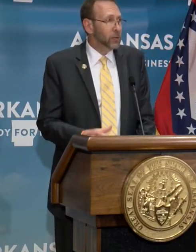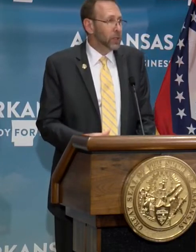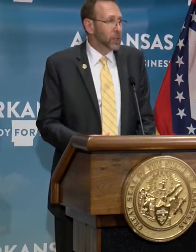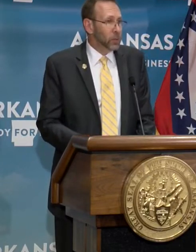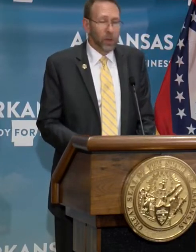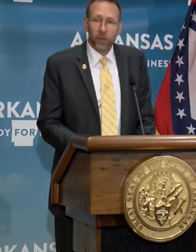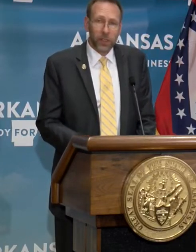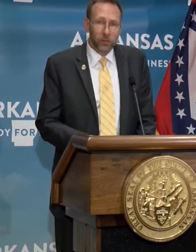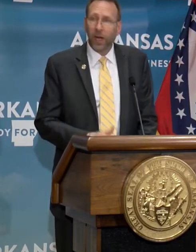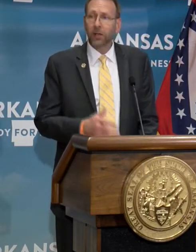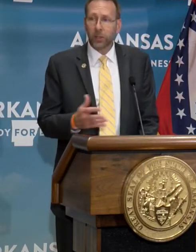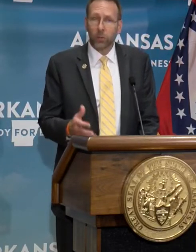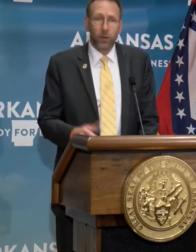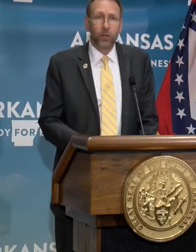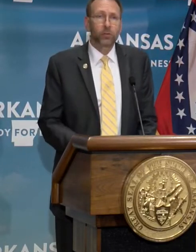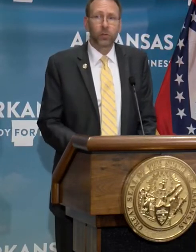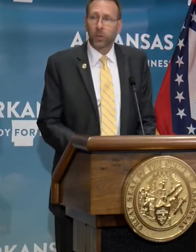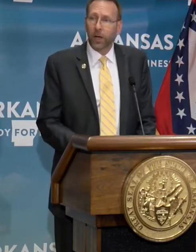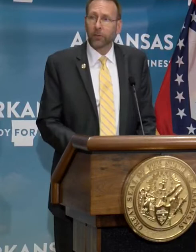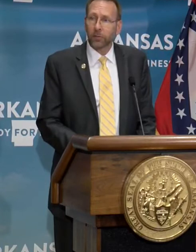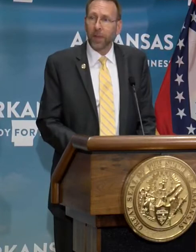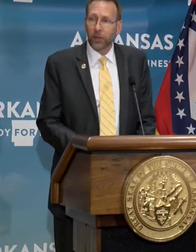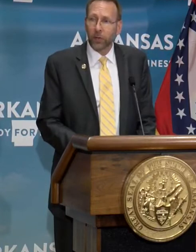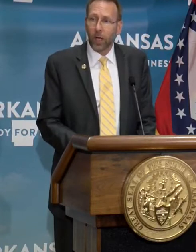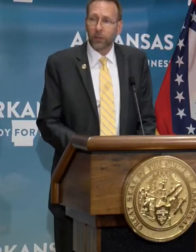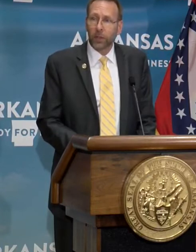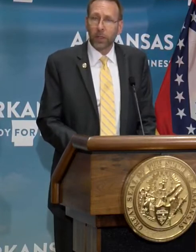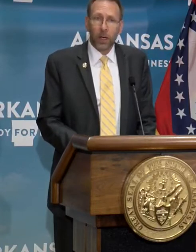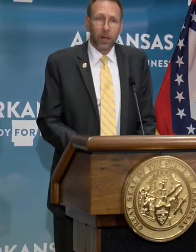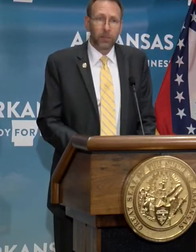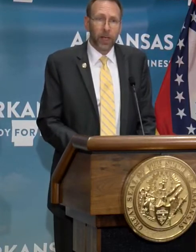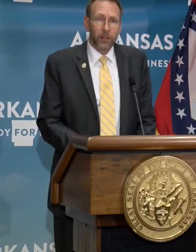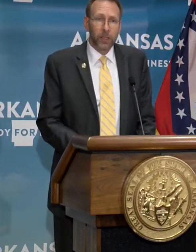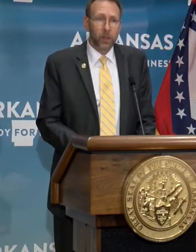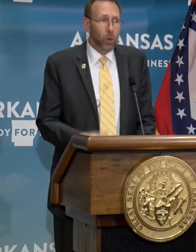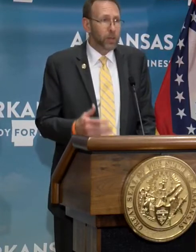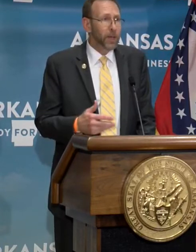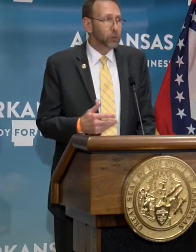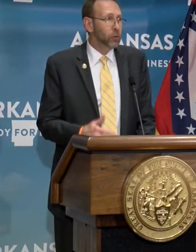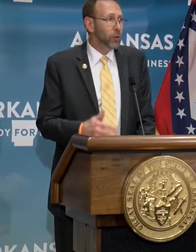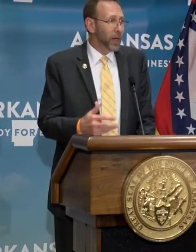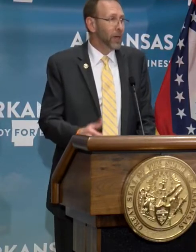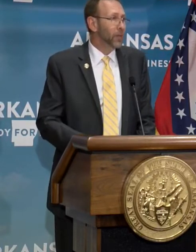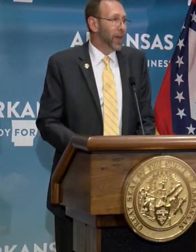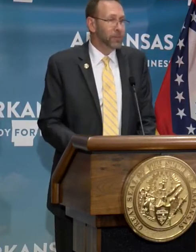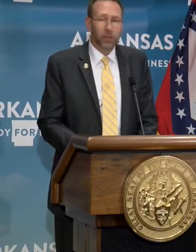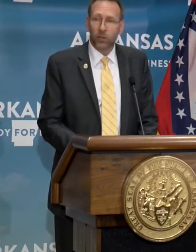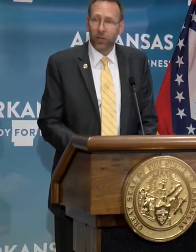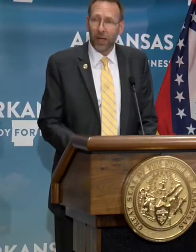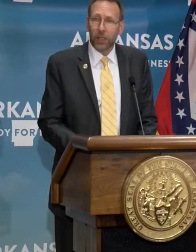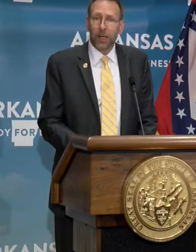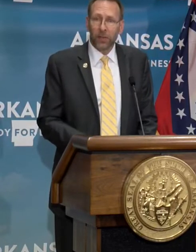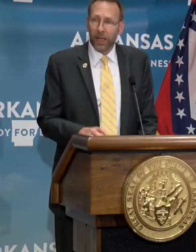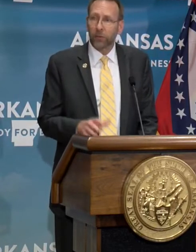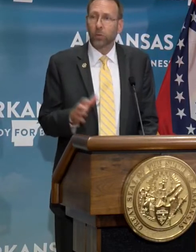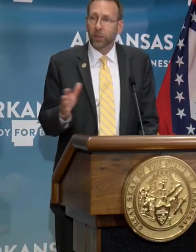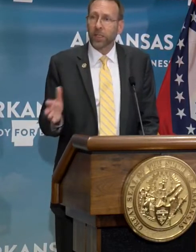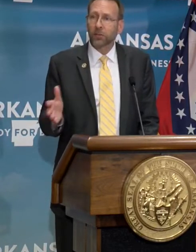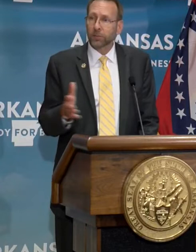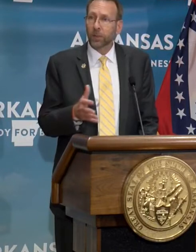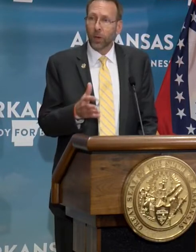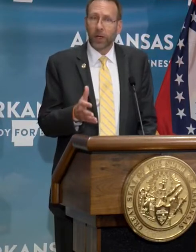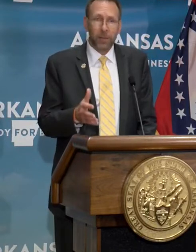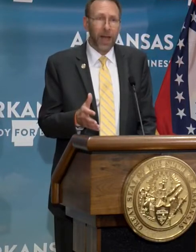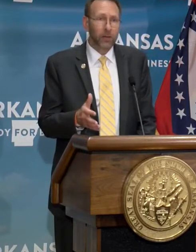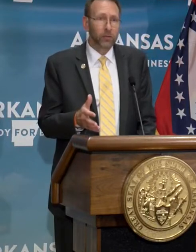that he's dealing with. And it's not clear whether he's going to recover from that or not. And he wanted to make sure that I got that message out, that everyone